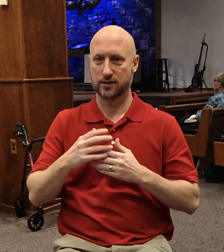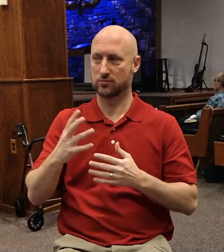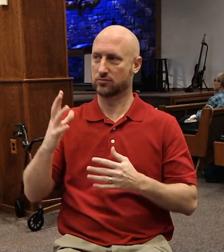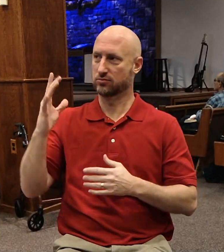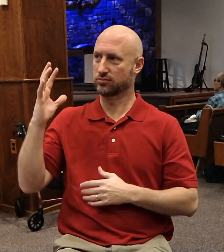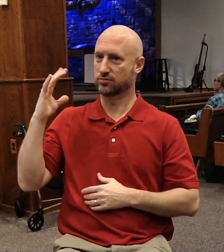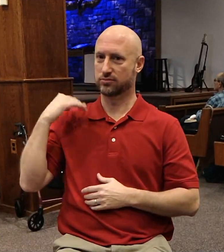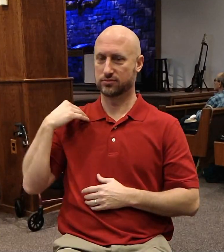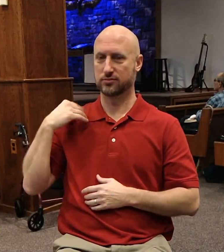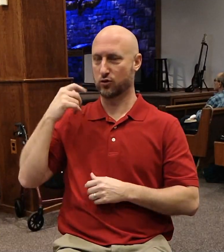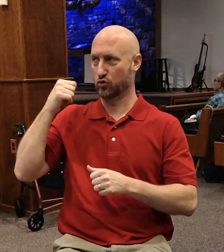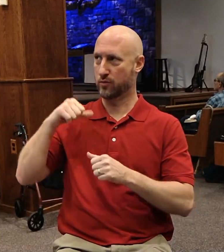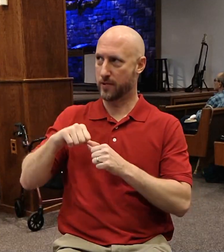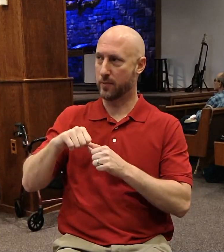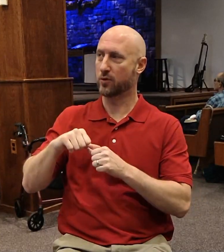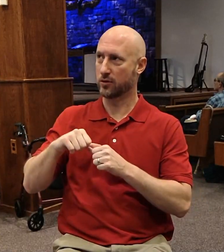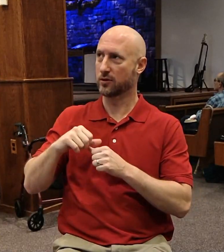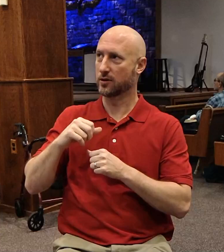Little children,